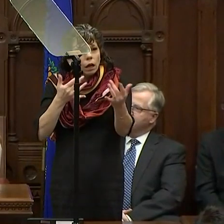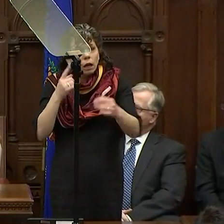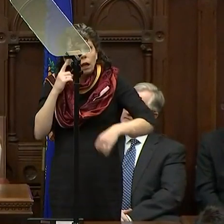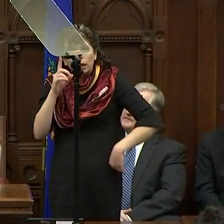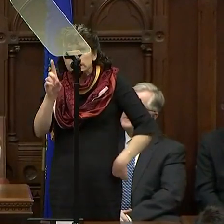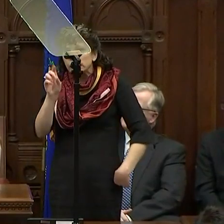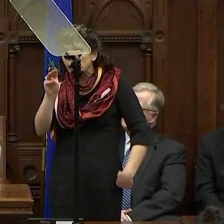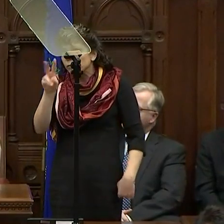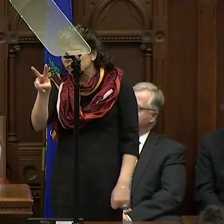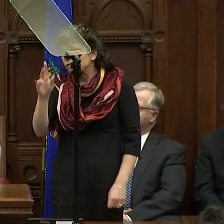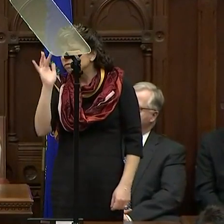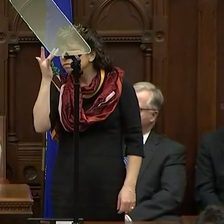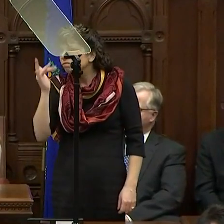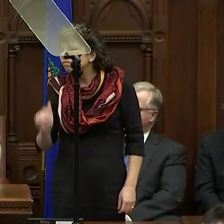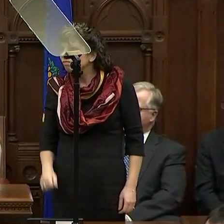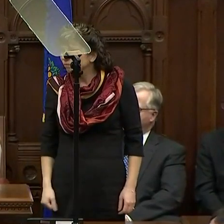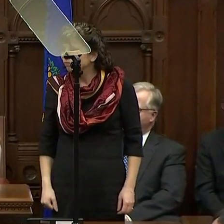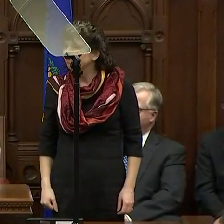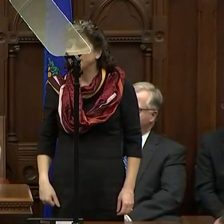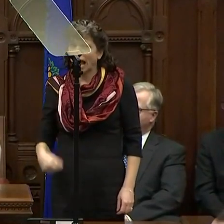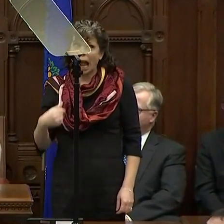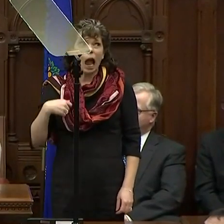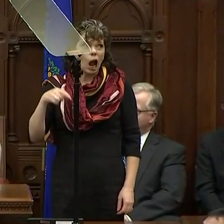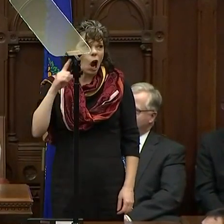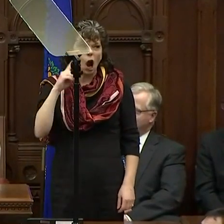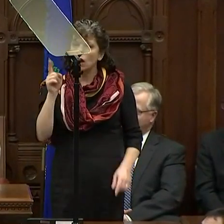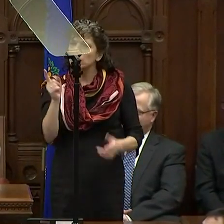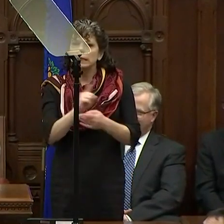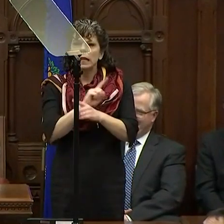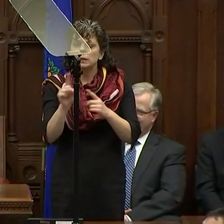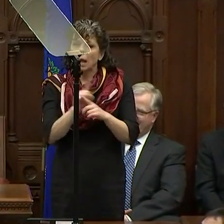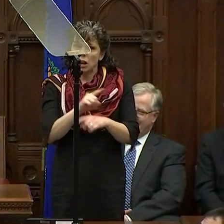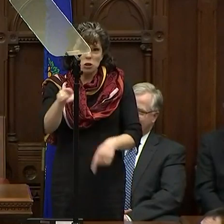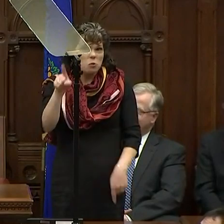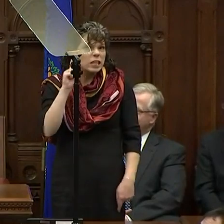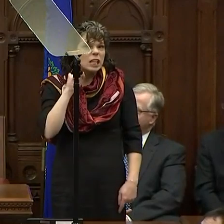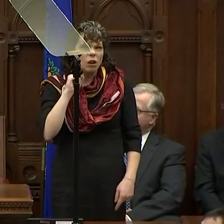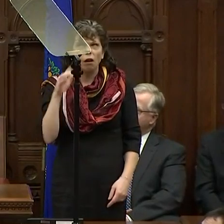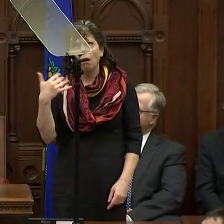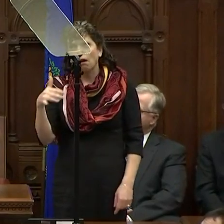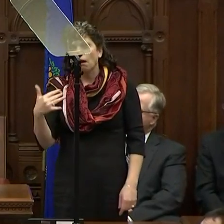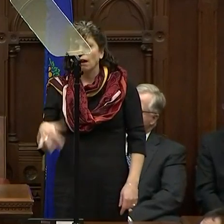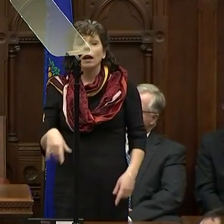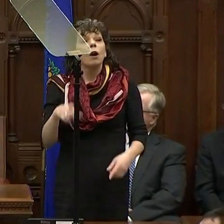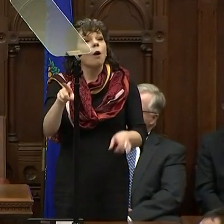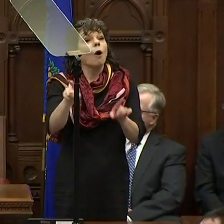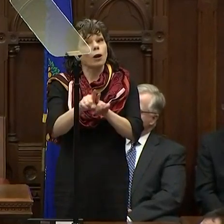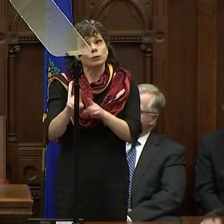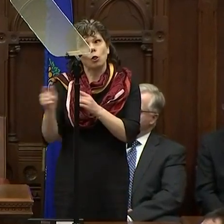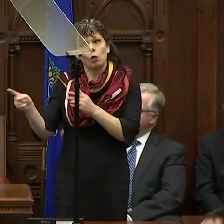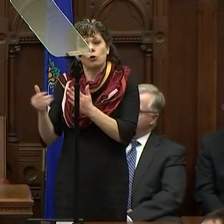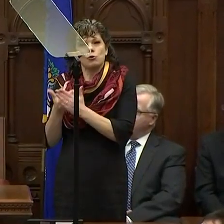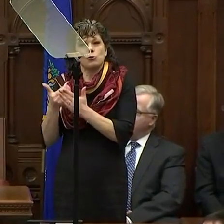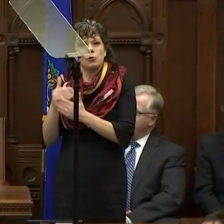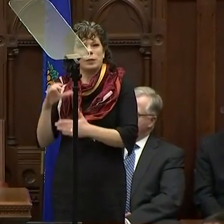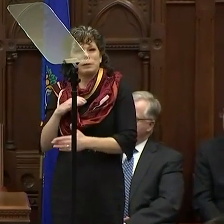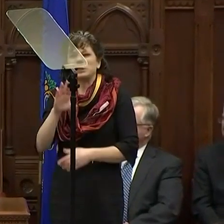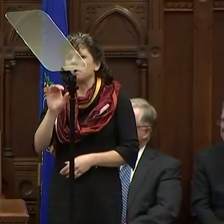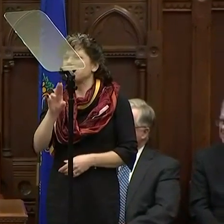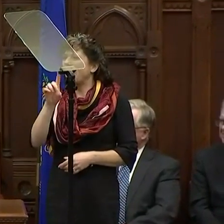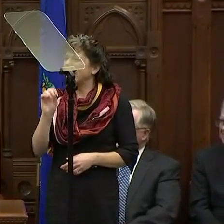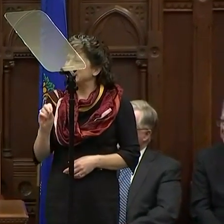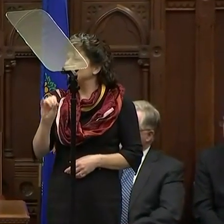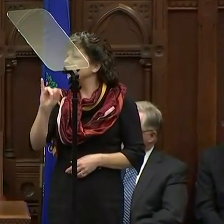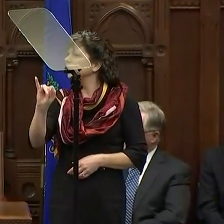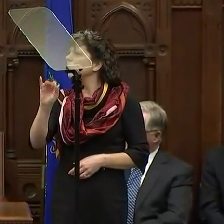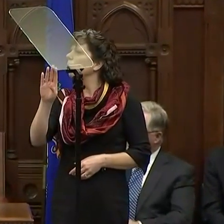Motor Vehicles? I heard that wherever I went. So have you. Well, so was our new commissioner, Bongi Magabani.